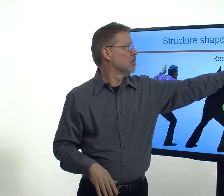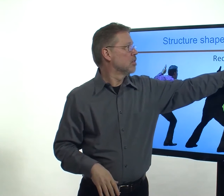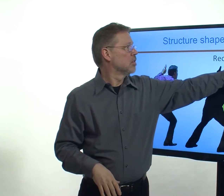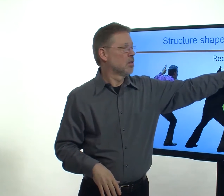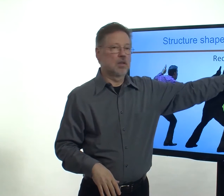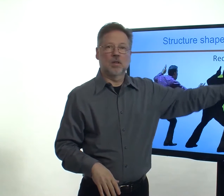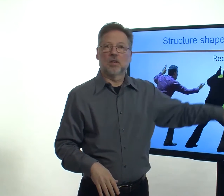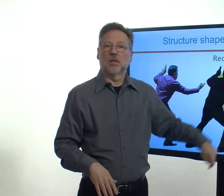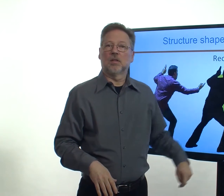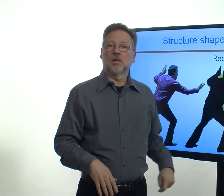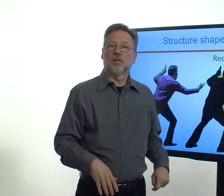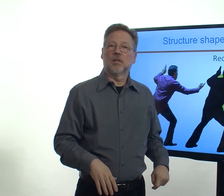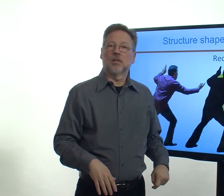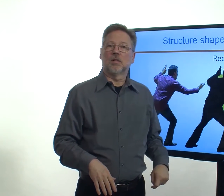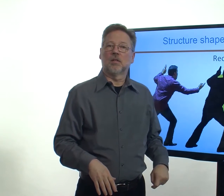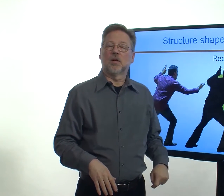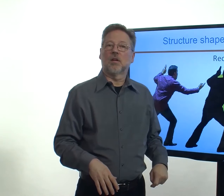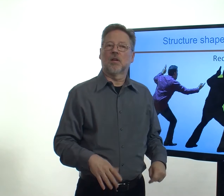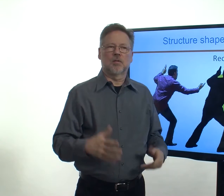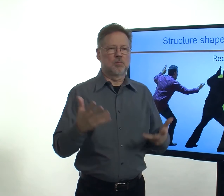What led to the reorganization of sign space?